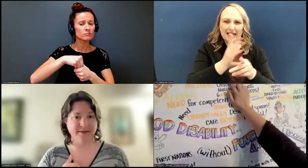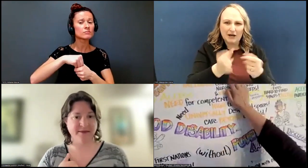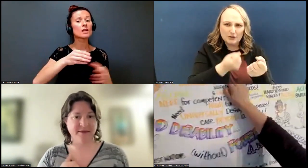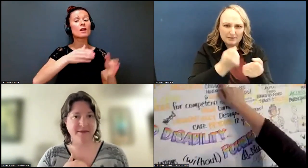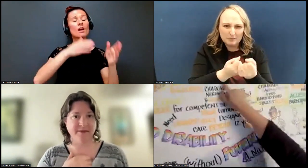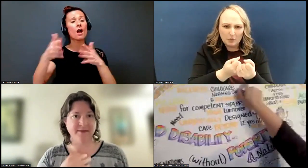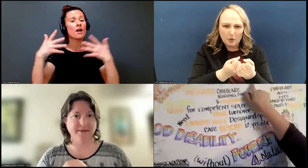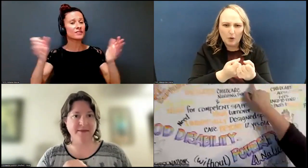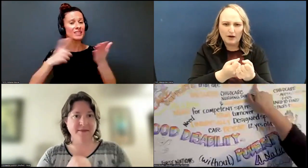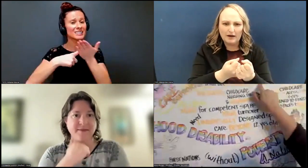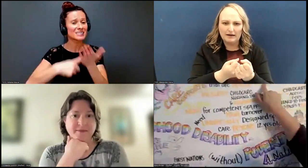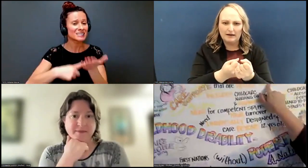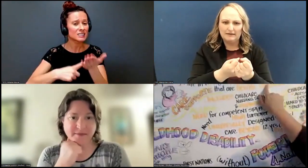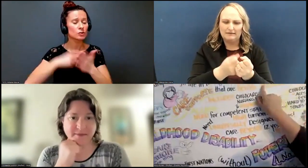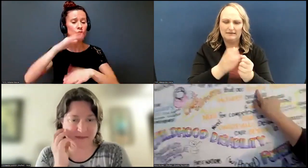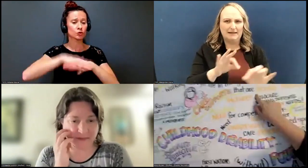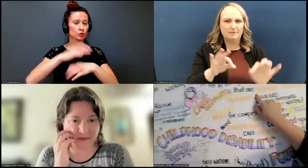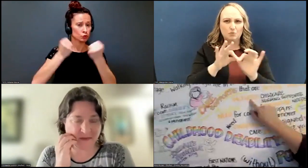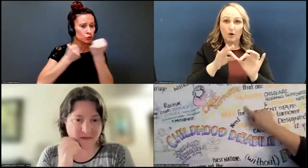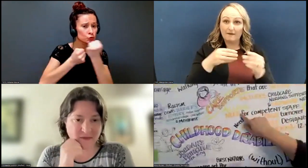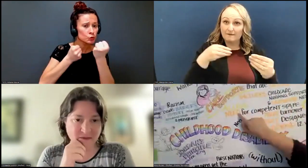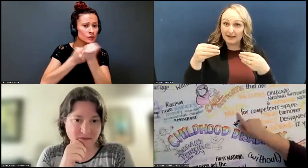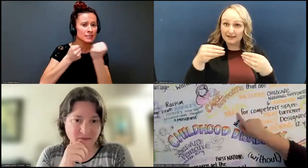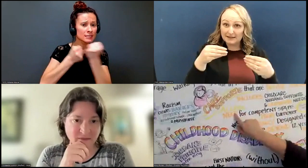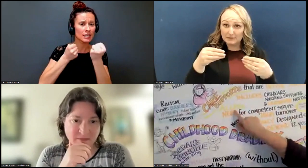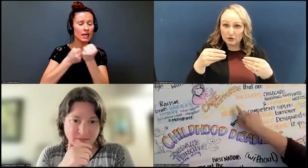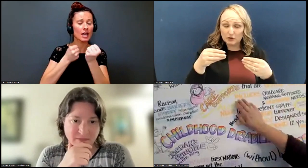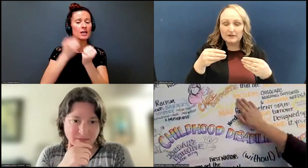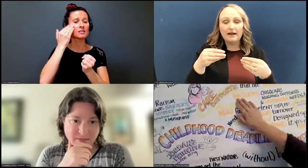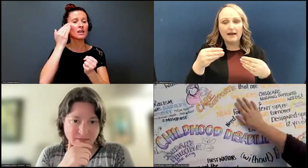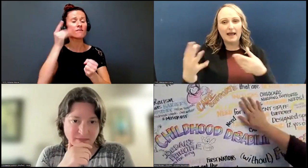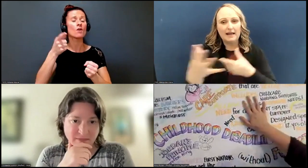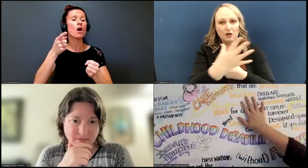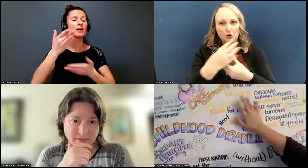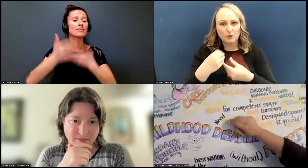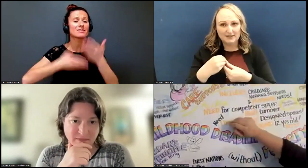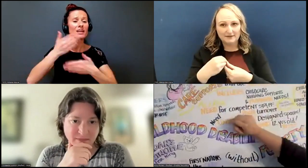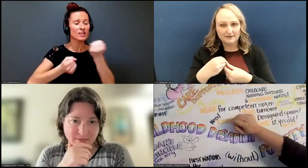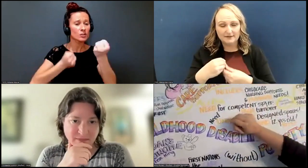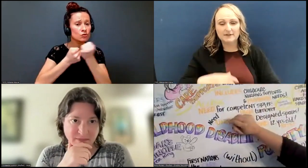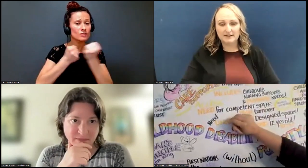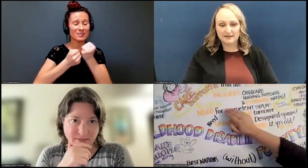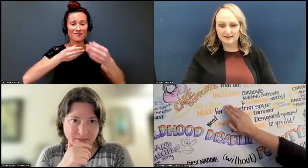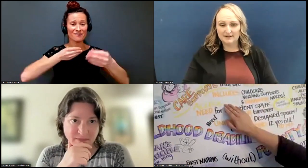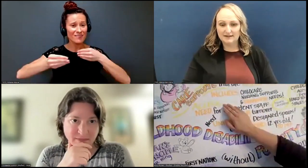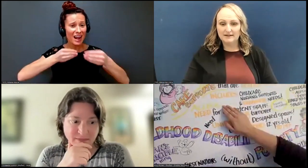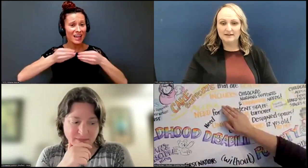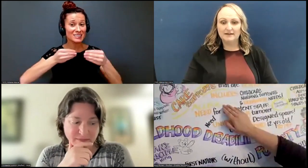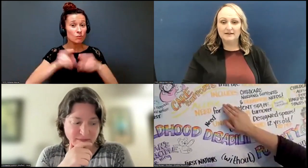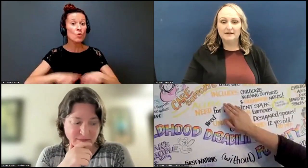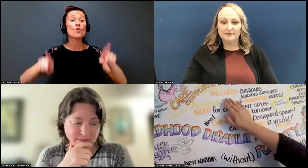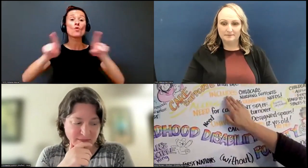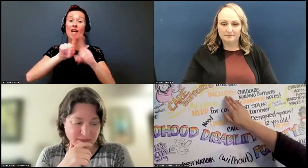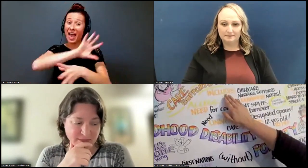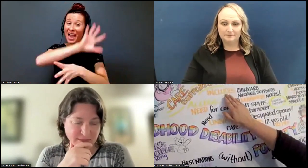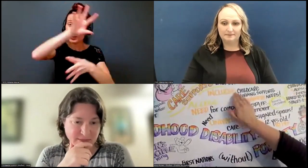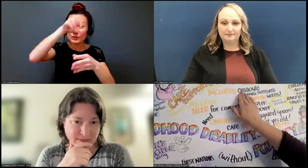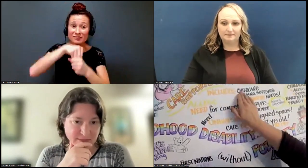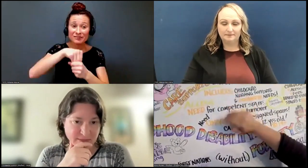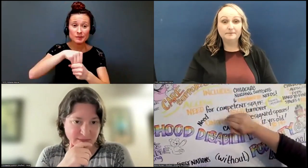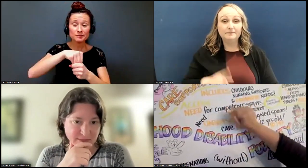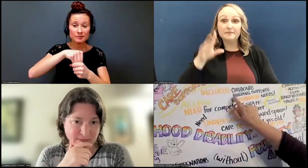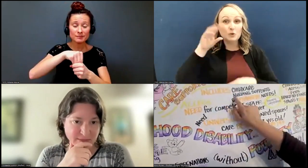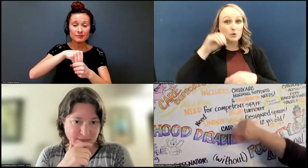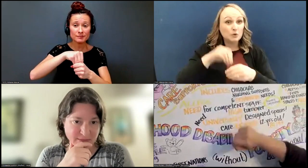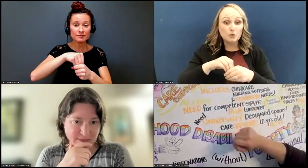they're flexible and inclusive. And so a few highlights from there is it includes not